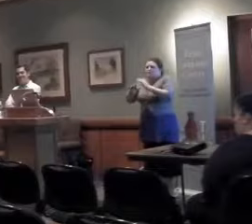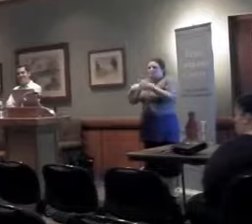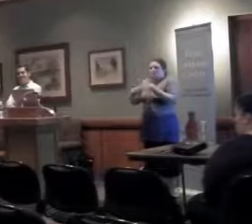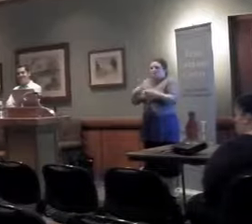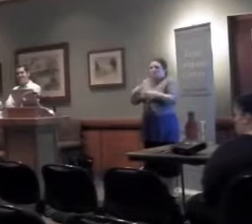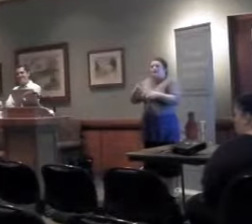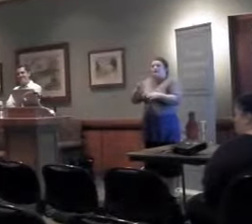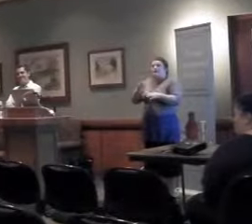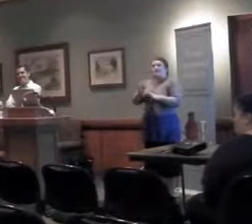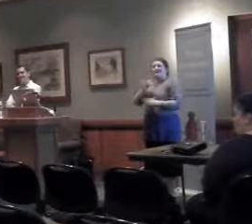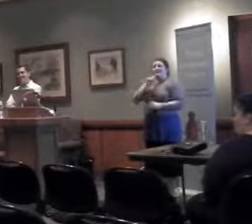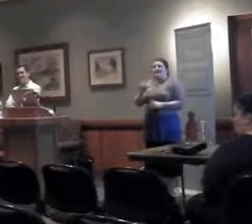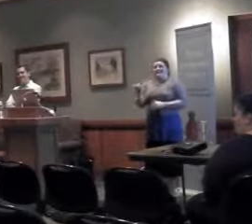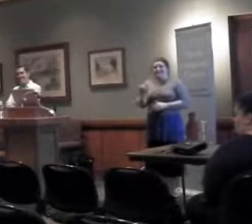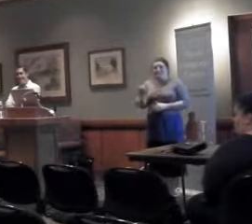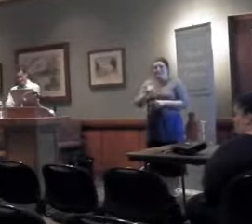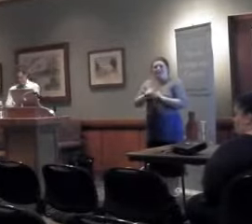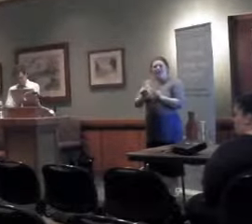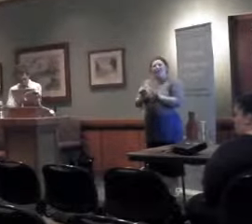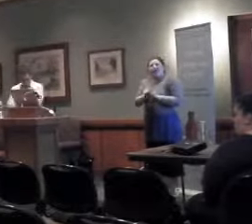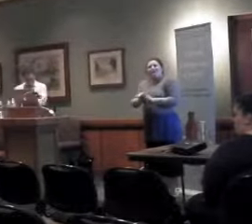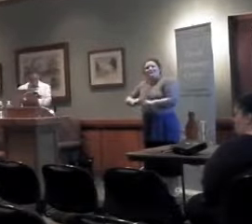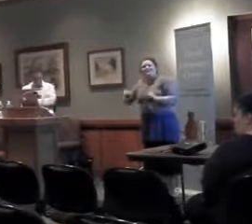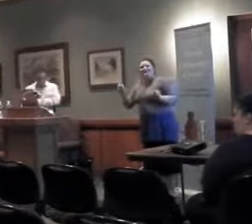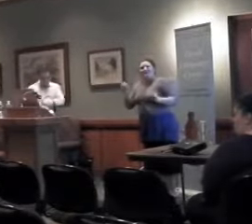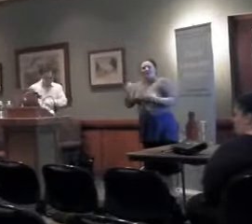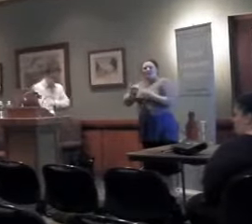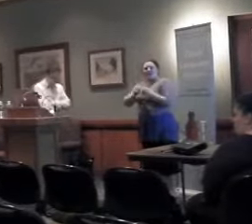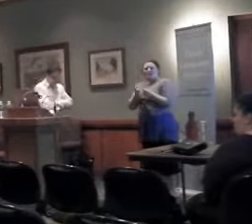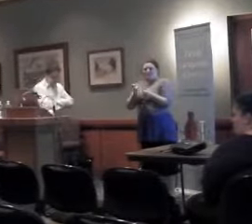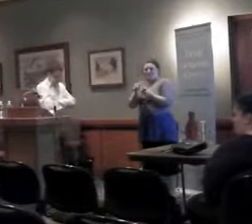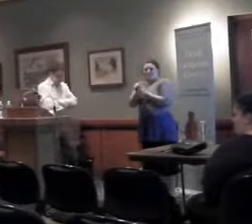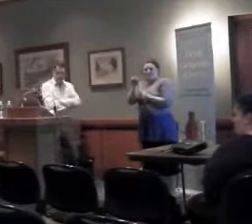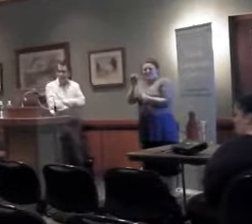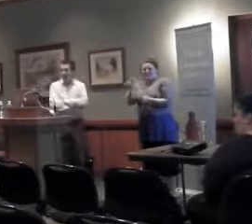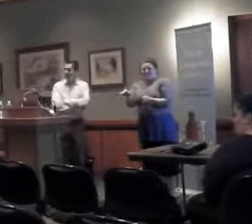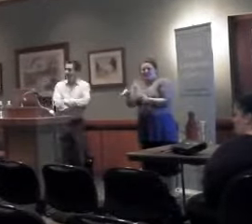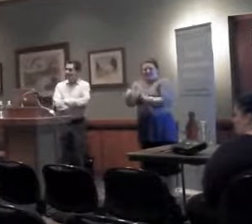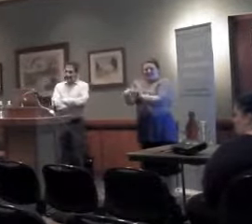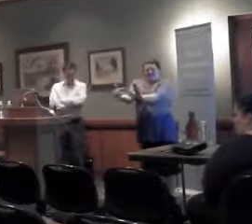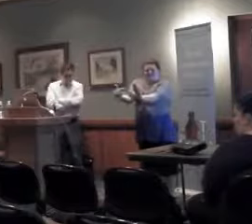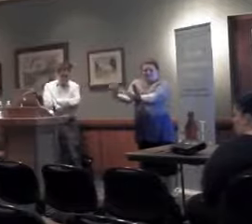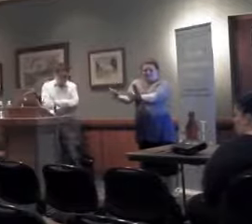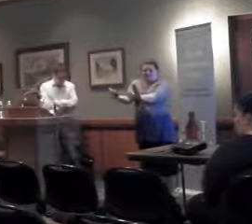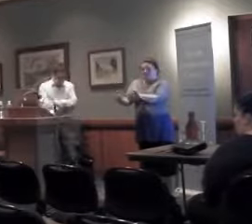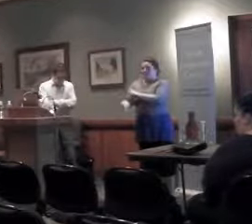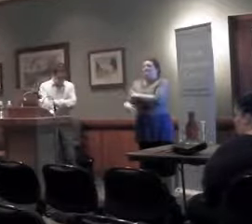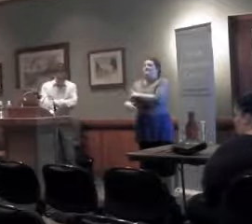similar, but it's also different. So how do you deal with that?